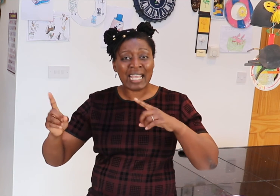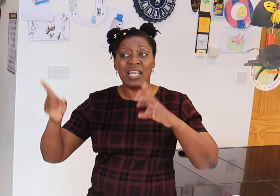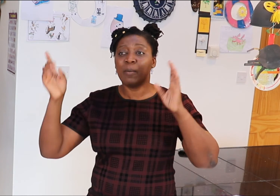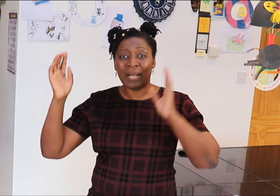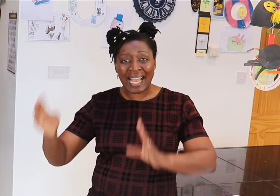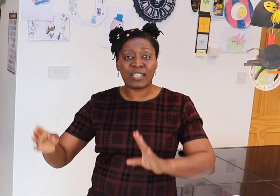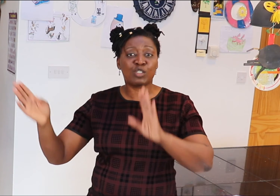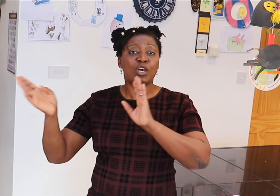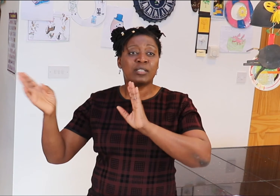they planned